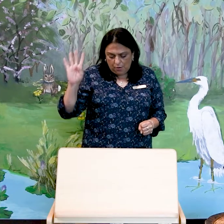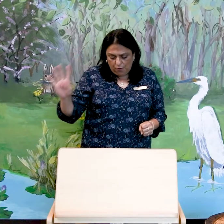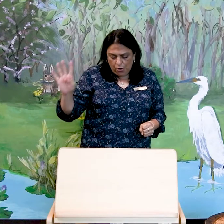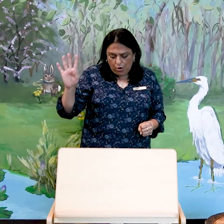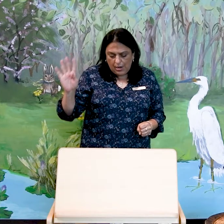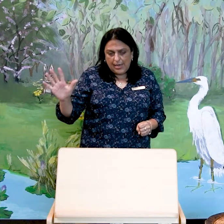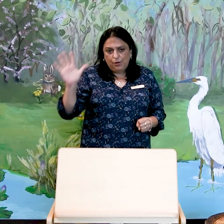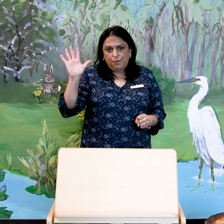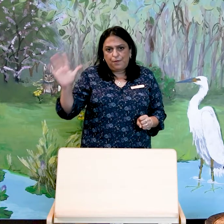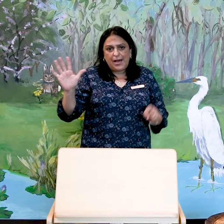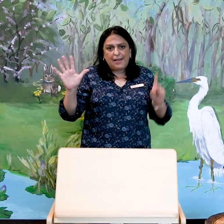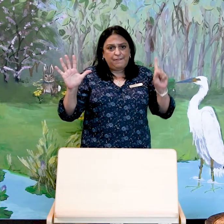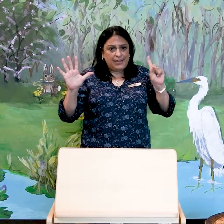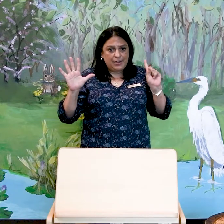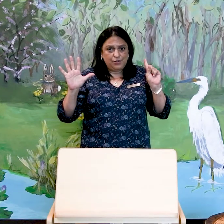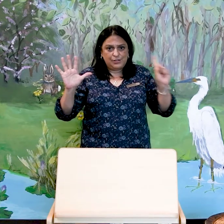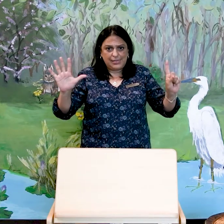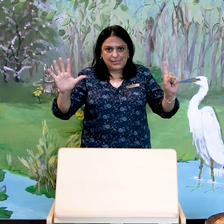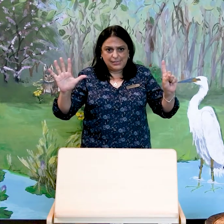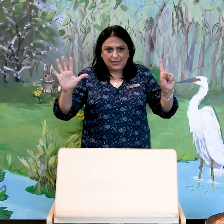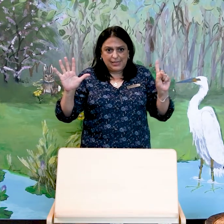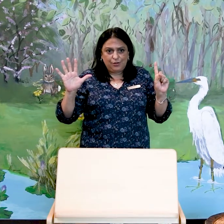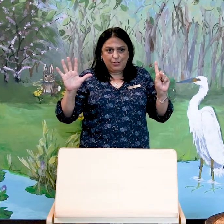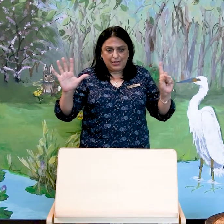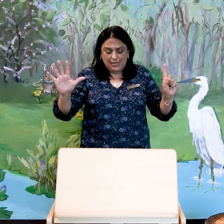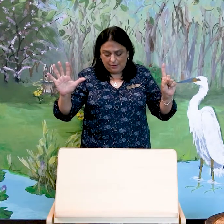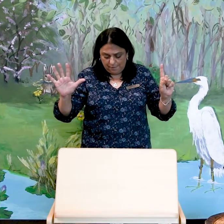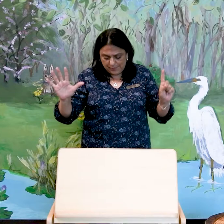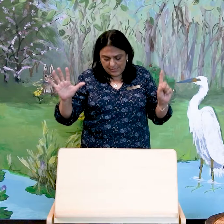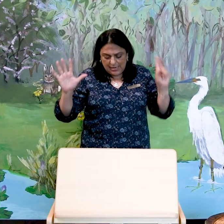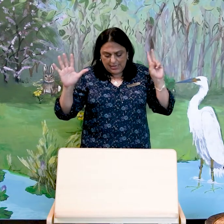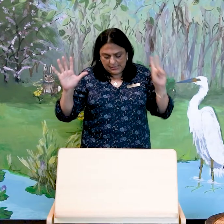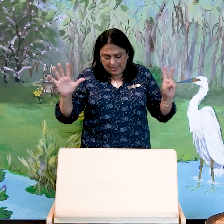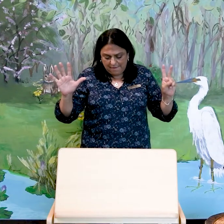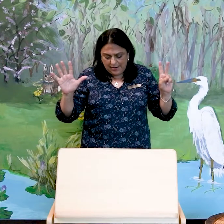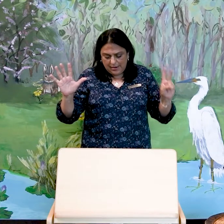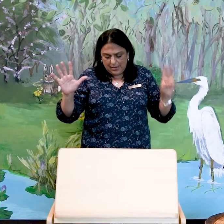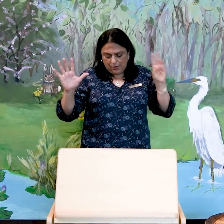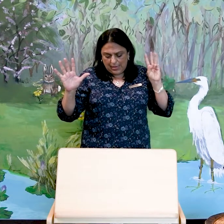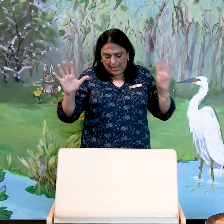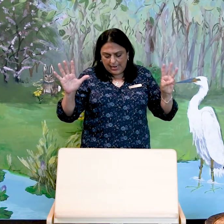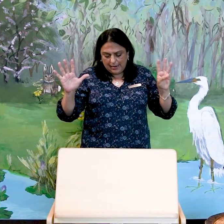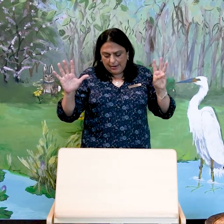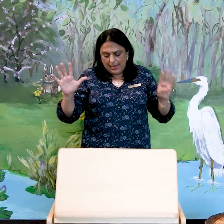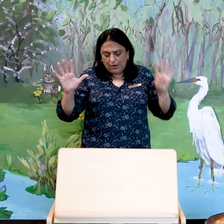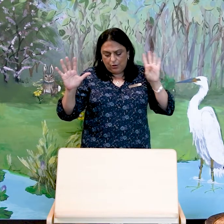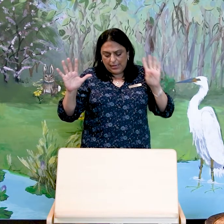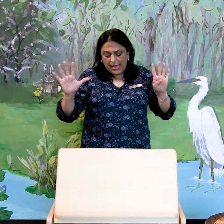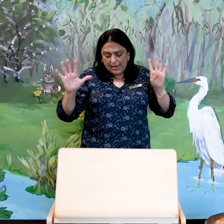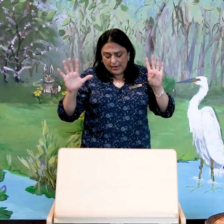Four little, five little, six little leaves. Seven little, eight little, nine